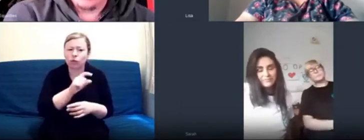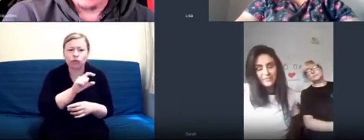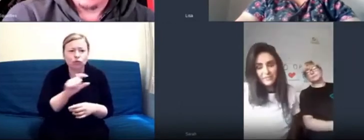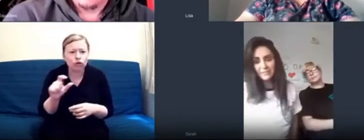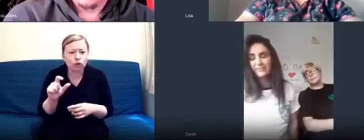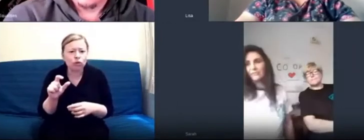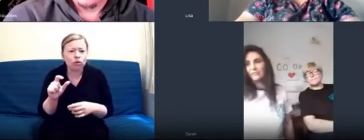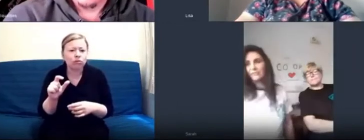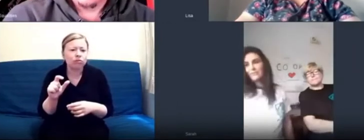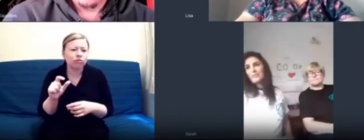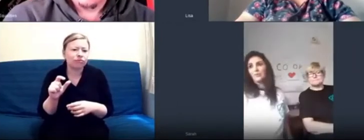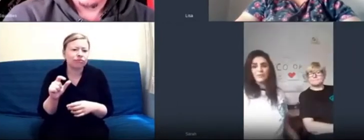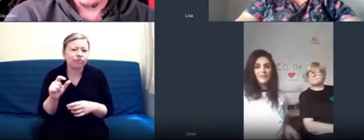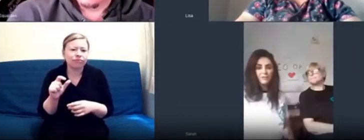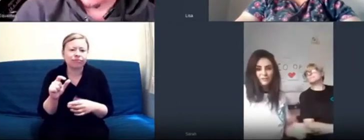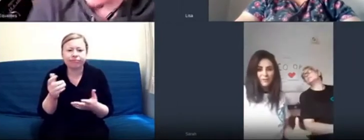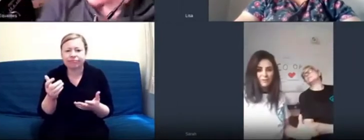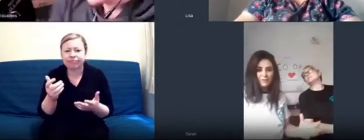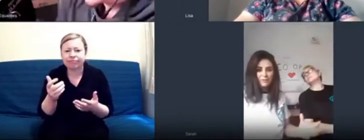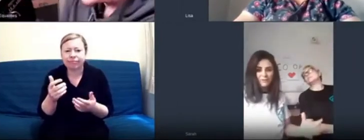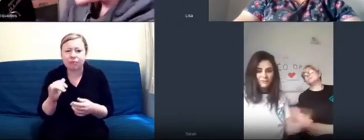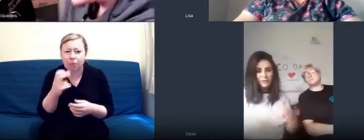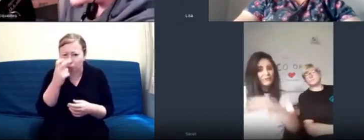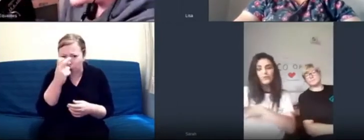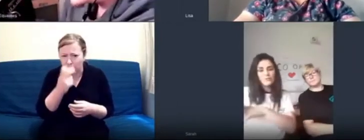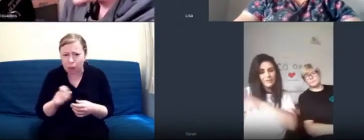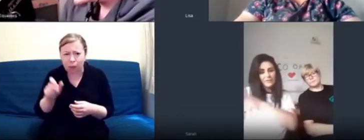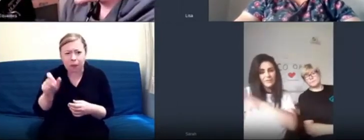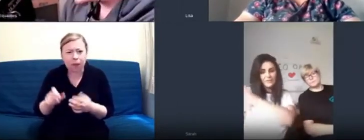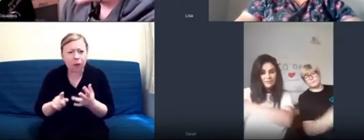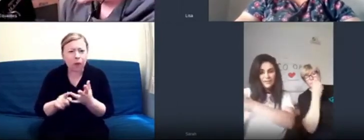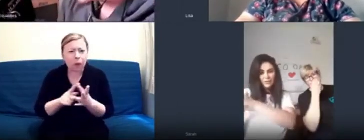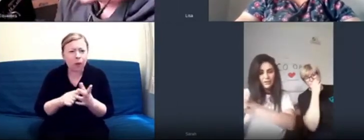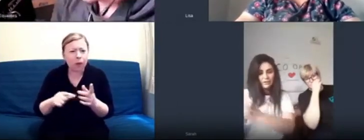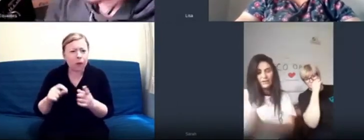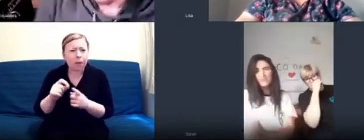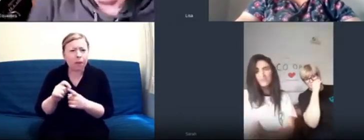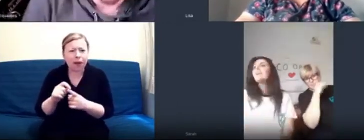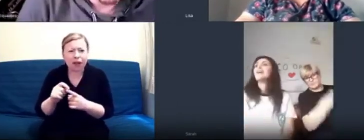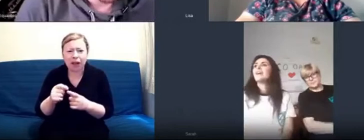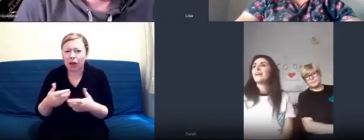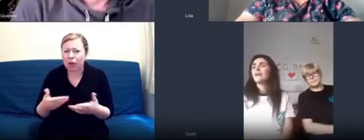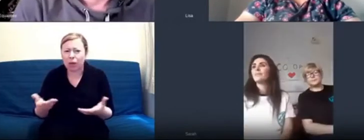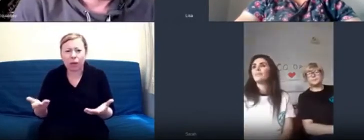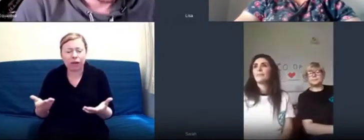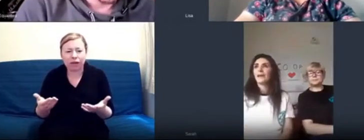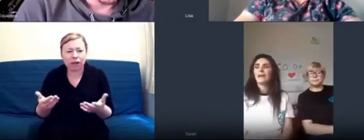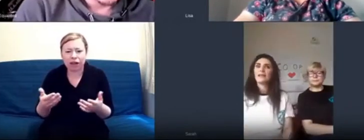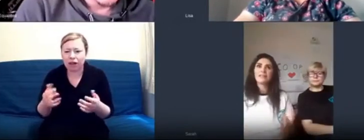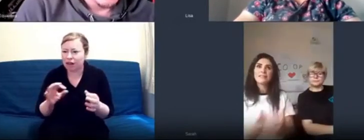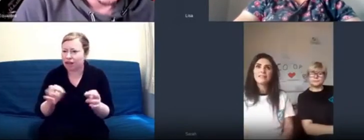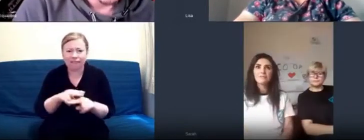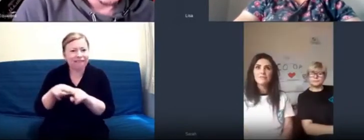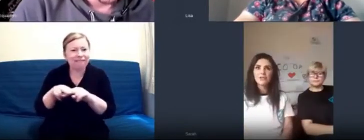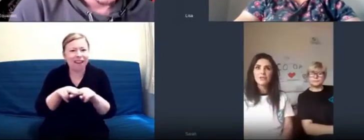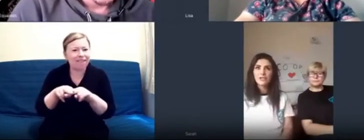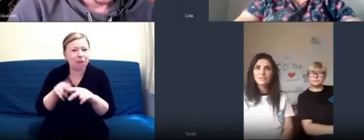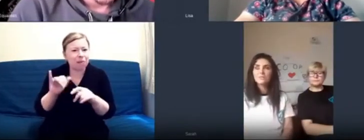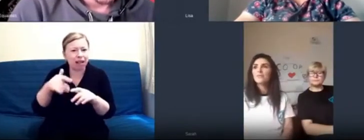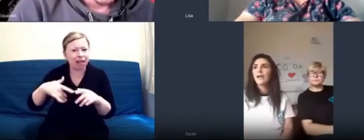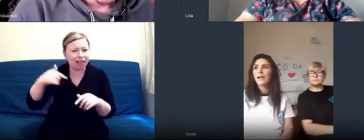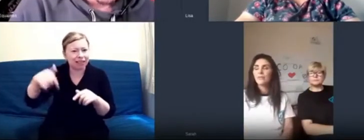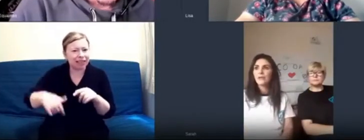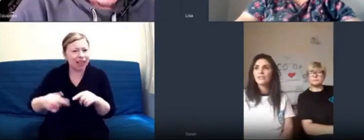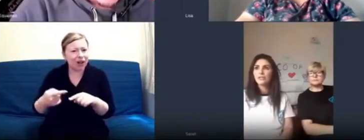you know, an OEP whose family were preparing for their own family down south or whatever. I collected some